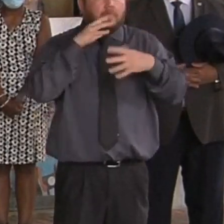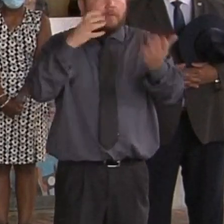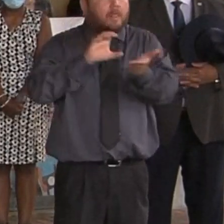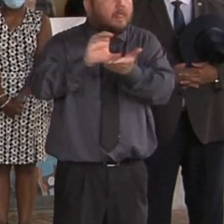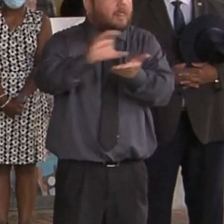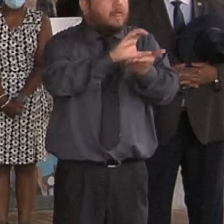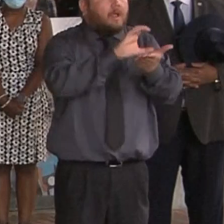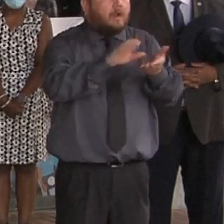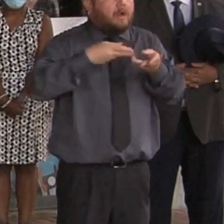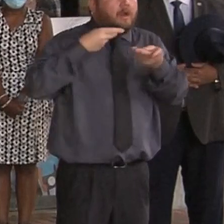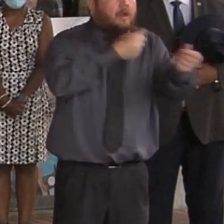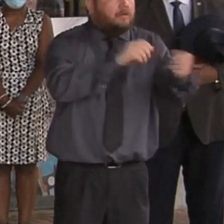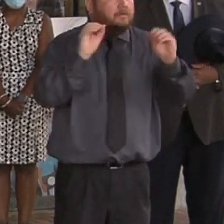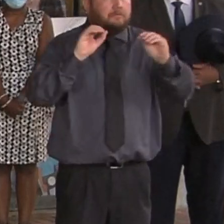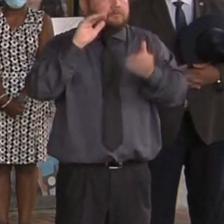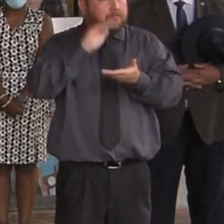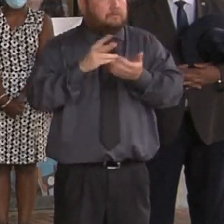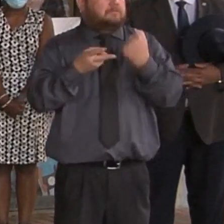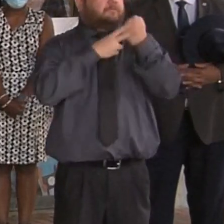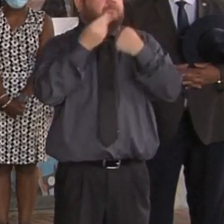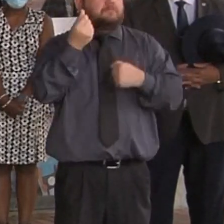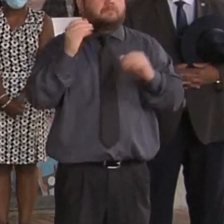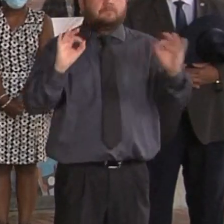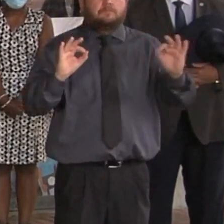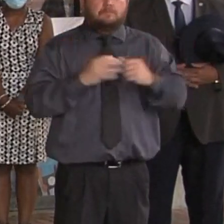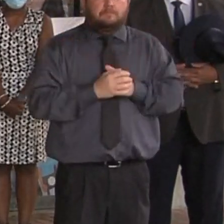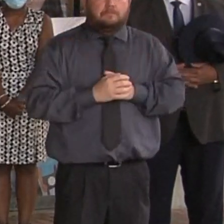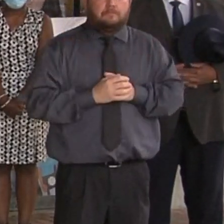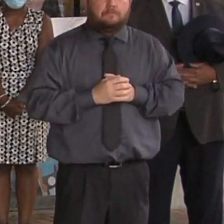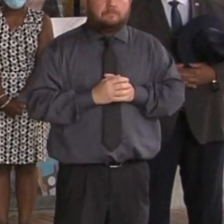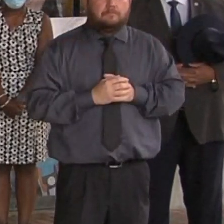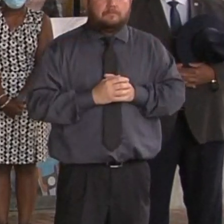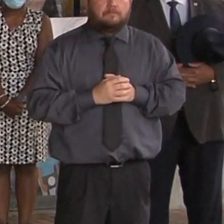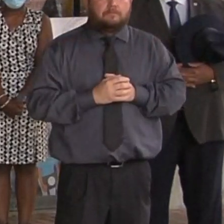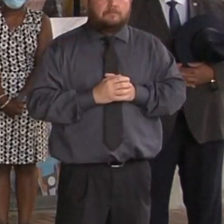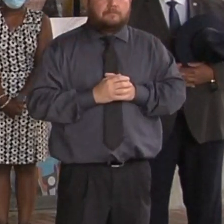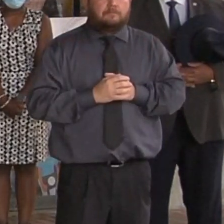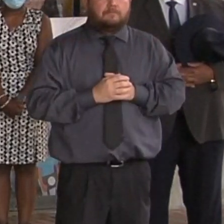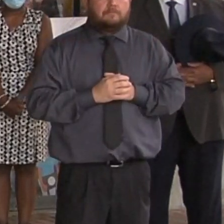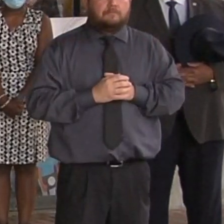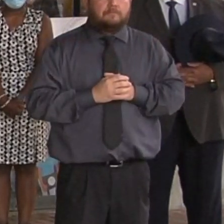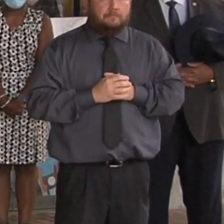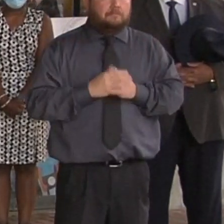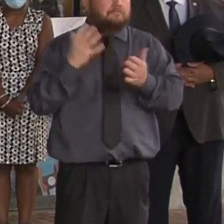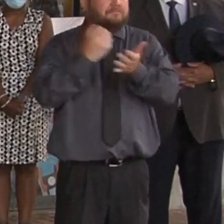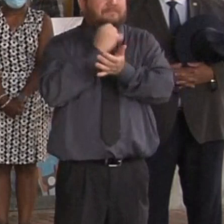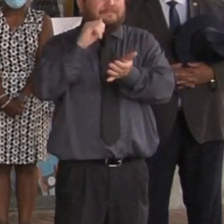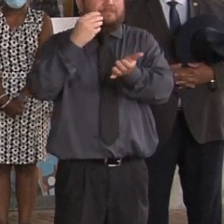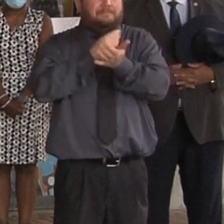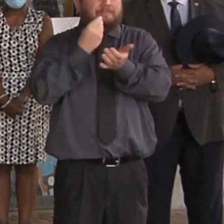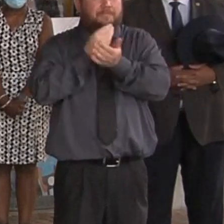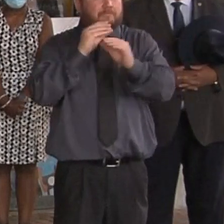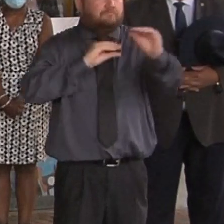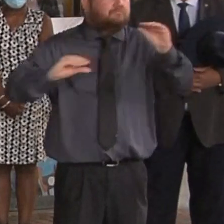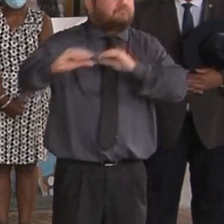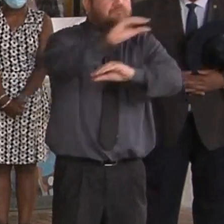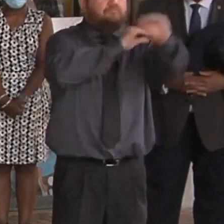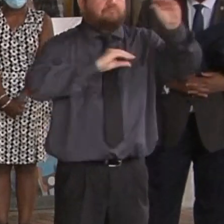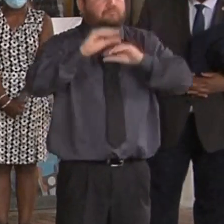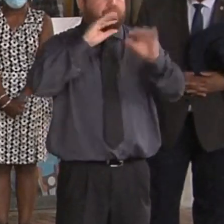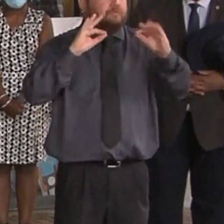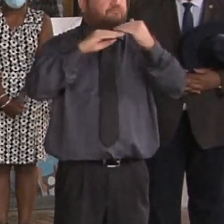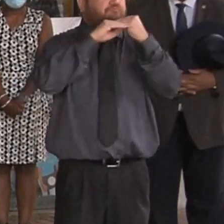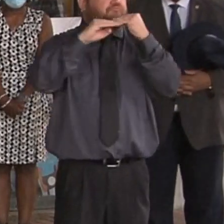budget. And we have to hold them to it. And on top of all of what we're talking about, we're in very,